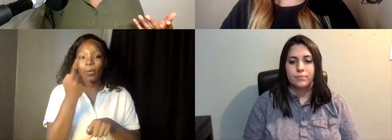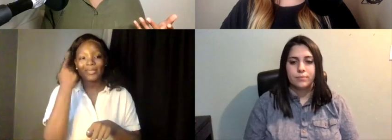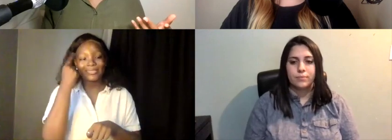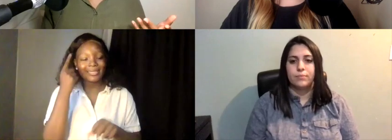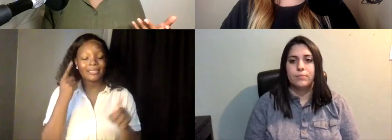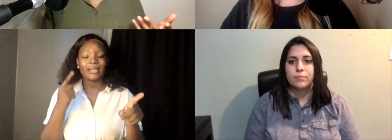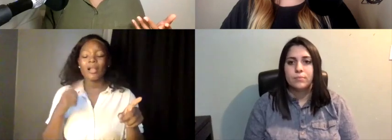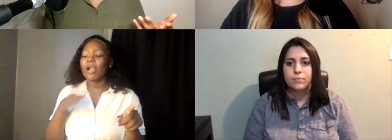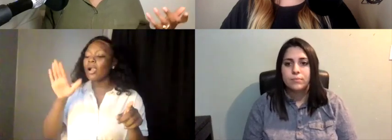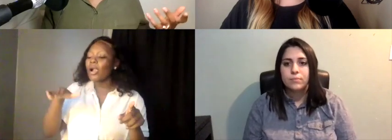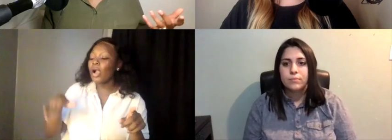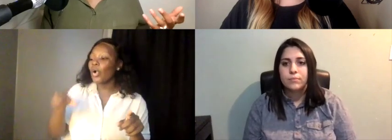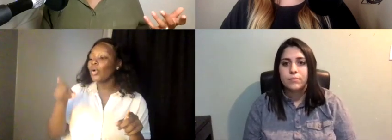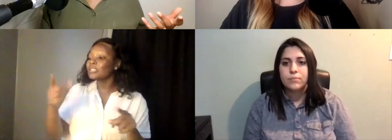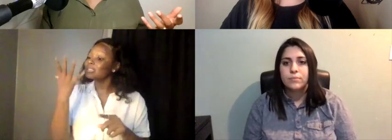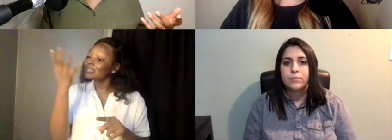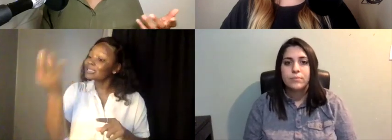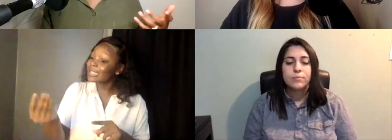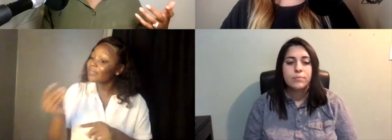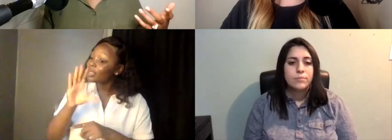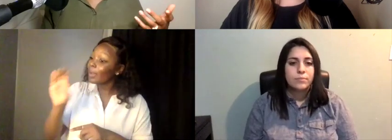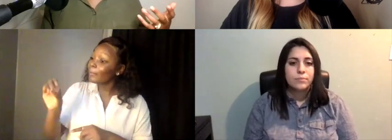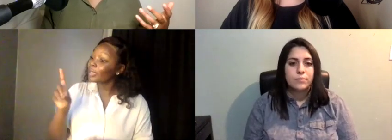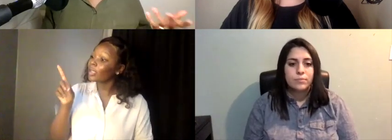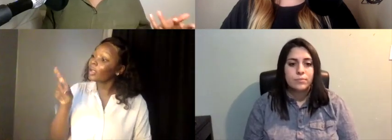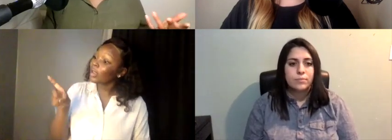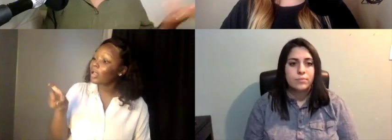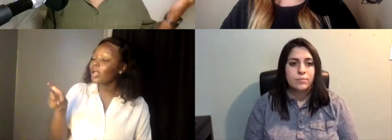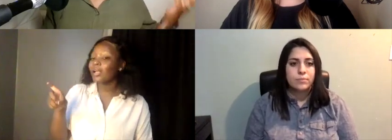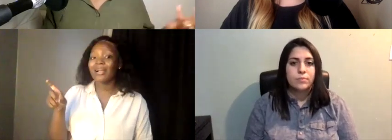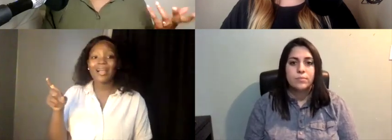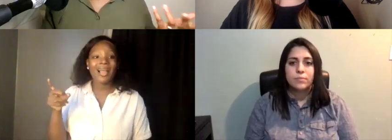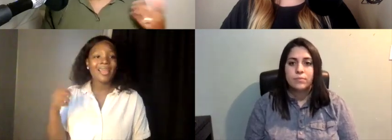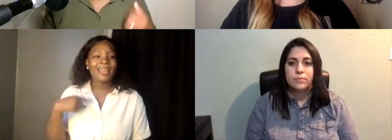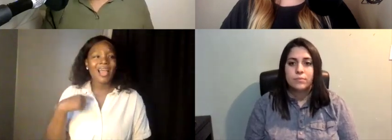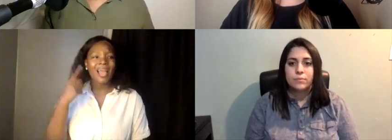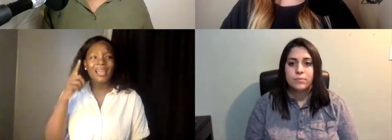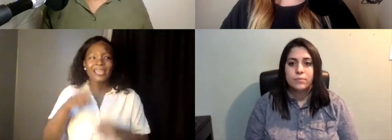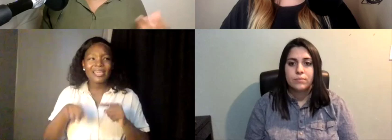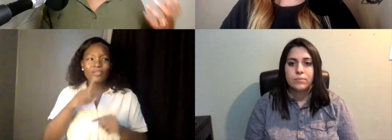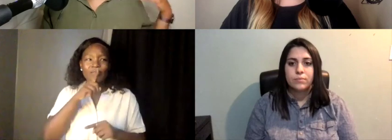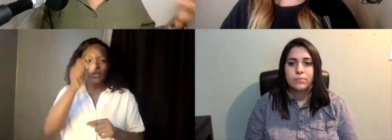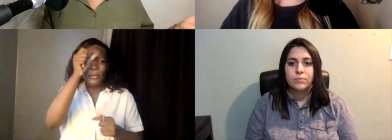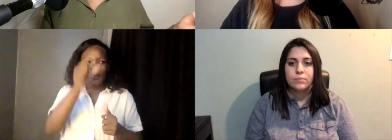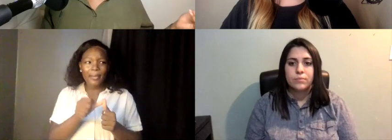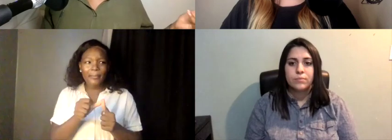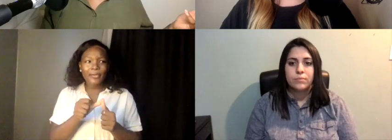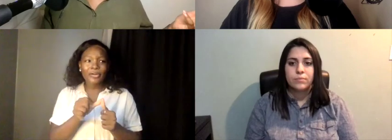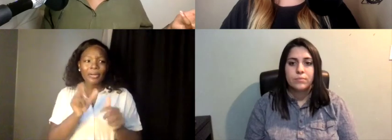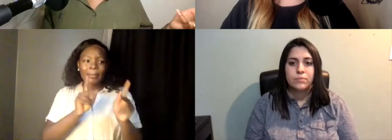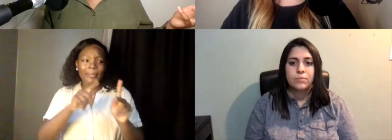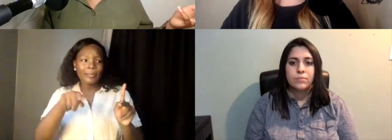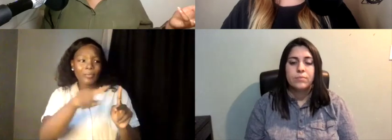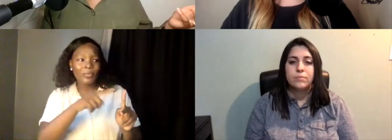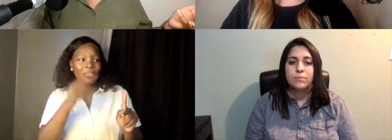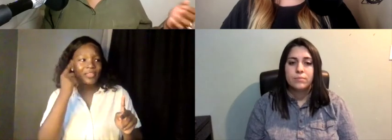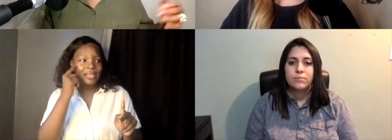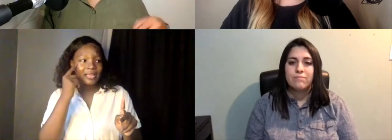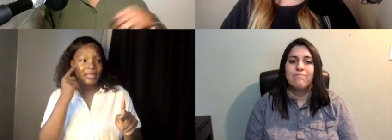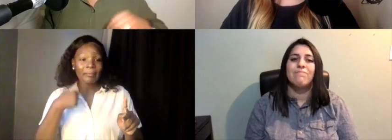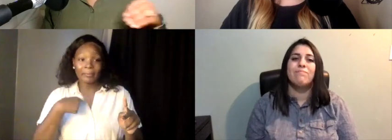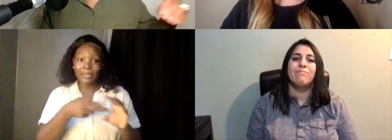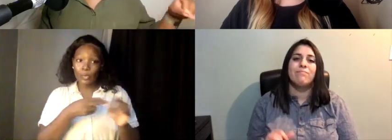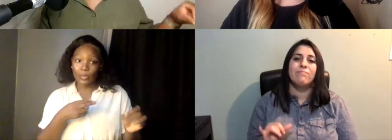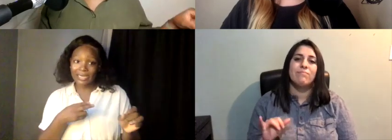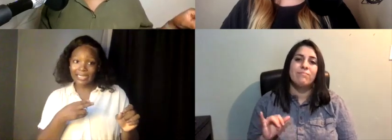if I can name on, like, seriously, any job where when I left, they were like, oh, man, like, Ryann, like, we're really going to miss you. I